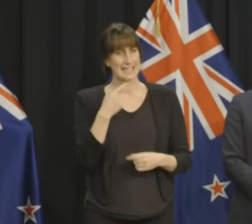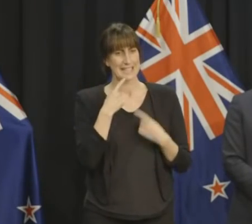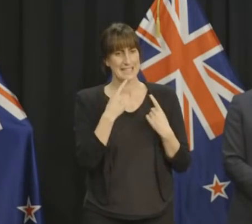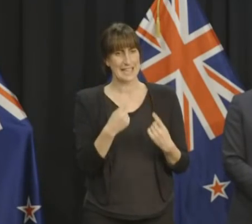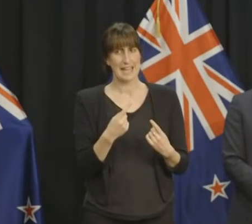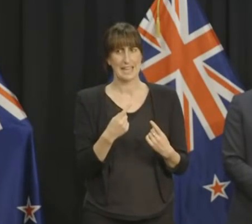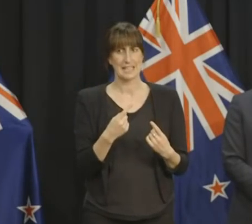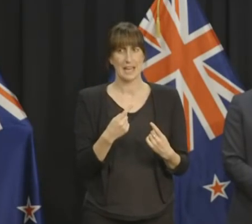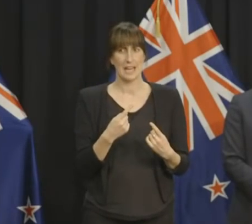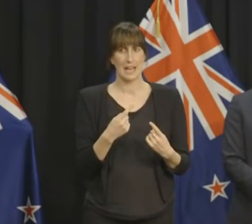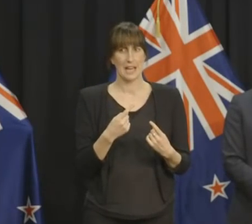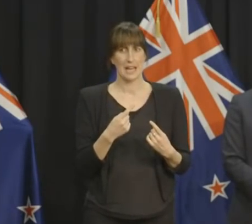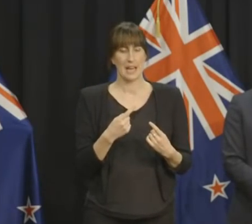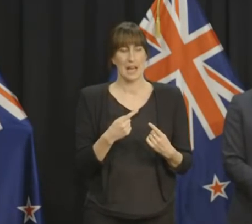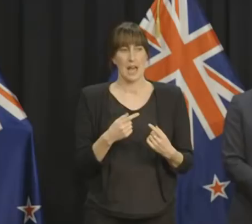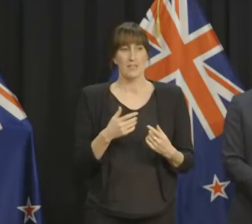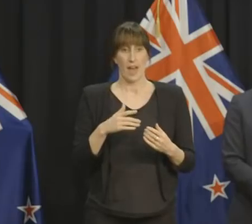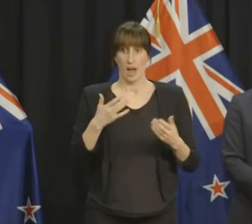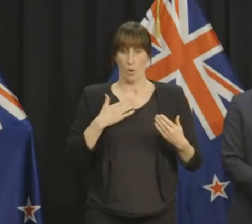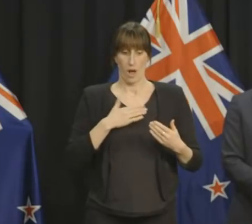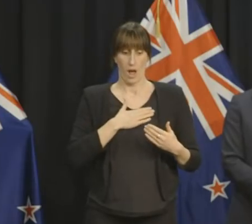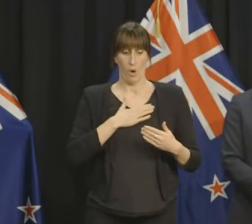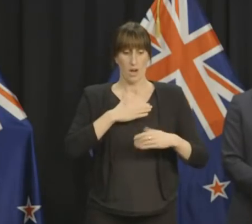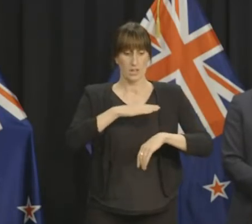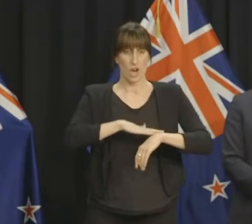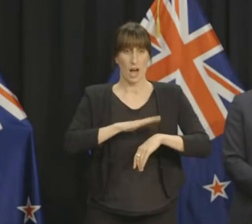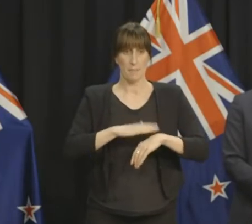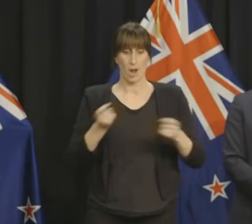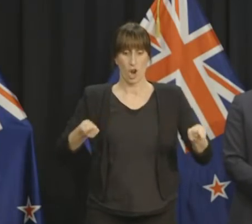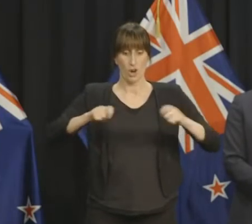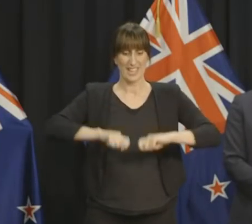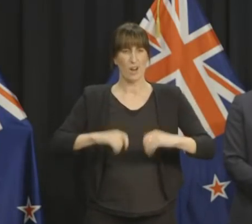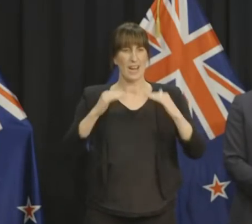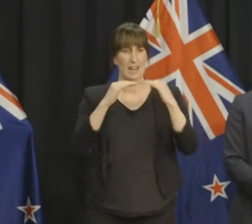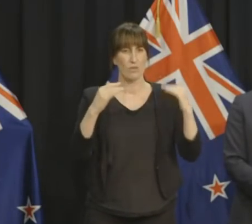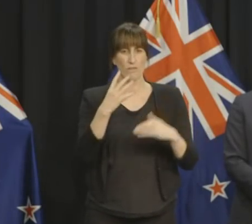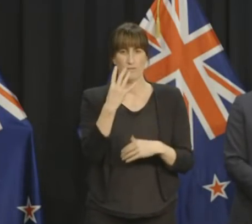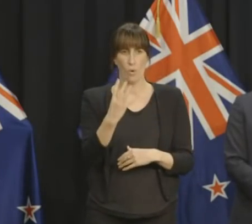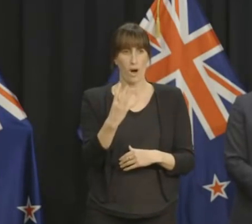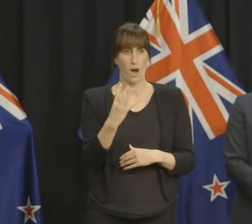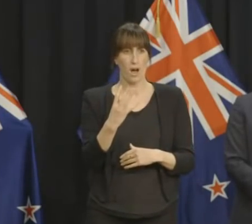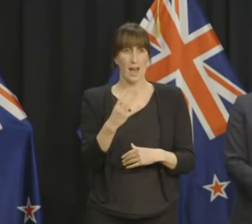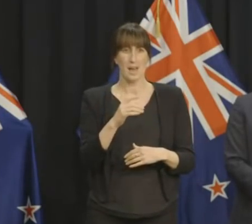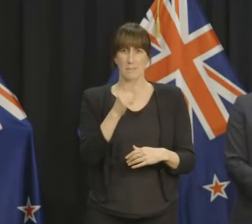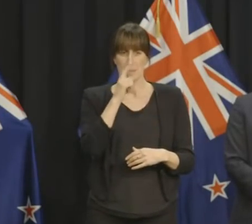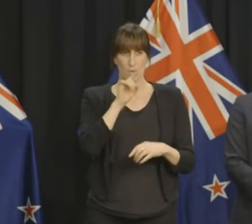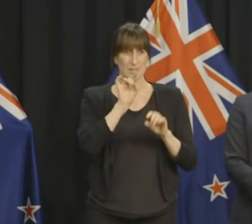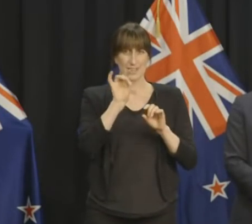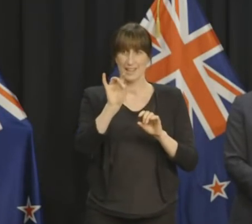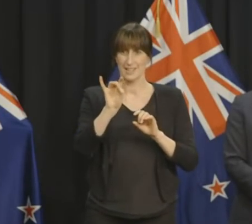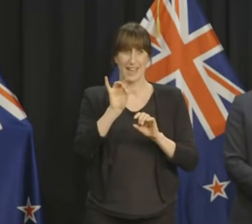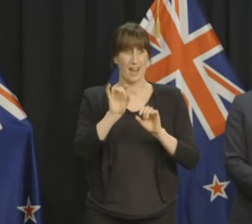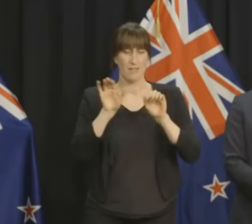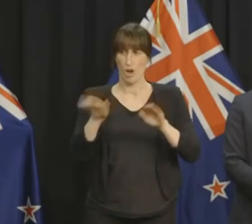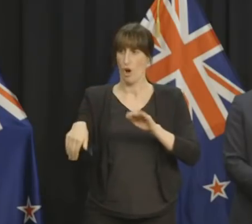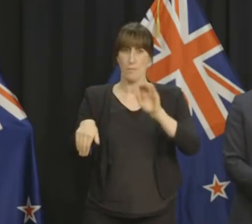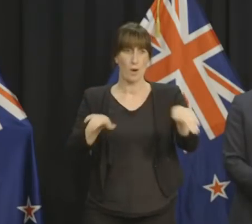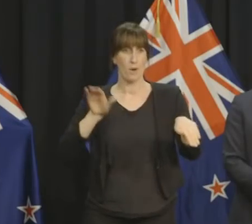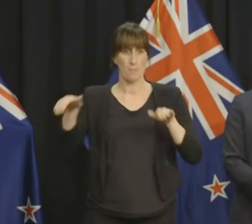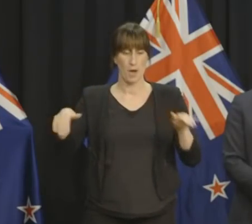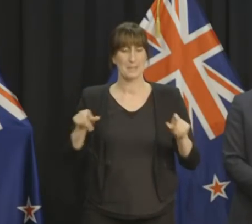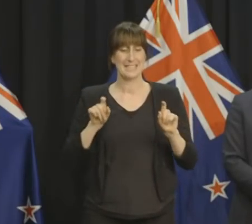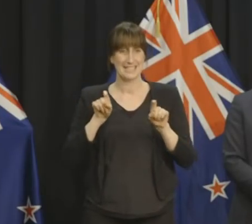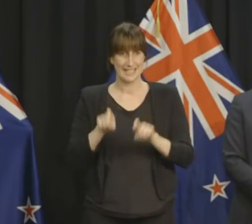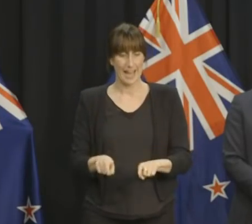guards outside every New Zealander's door, and you wouldn't expect the same at border facilities. But is that ever, with these two breaches, is that something that you would